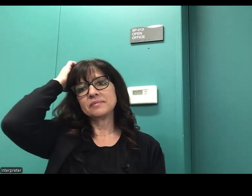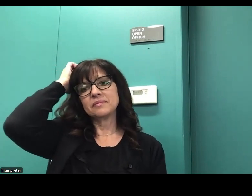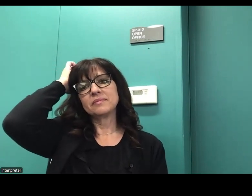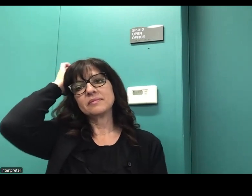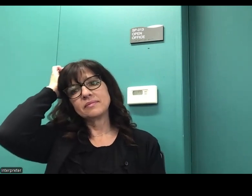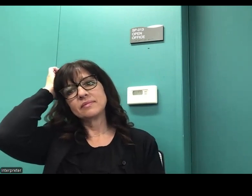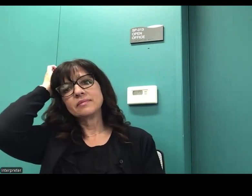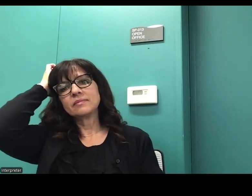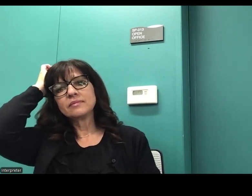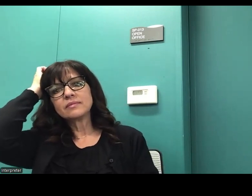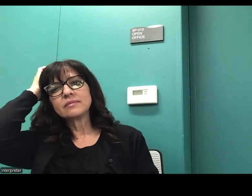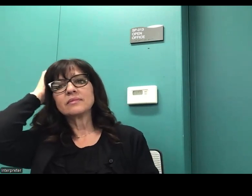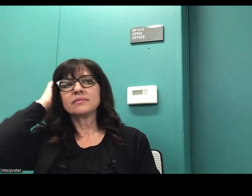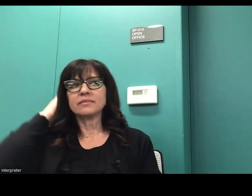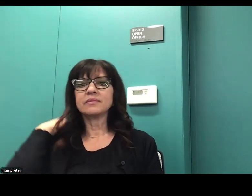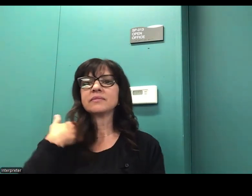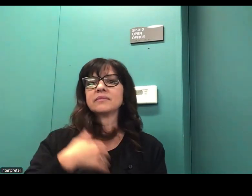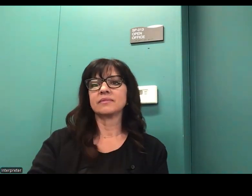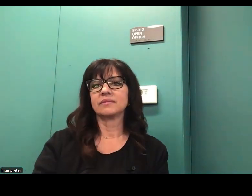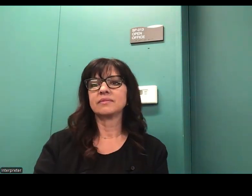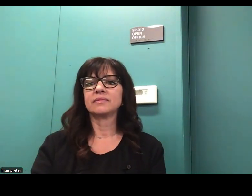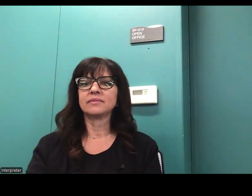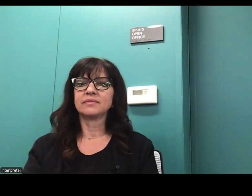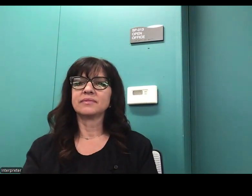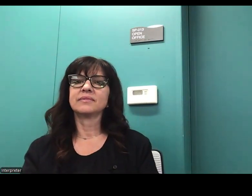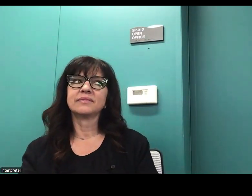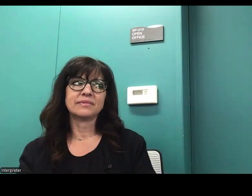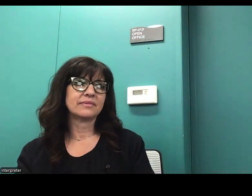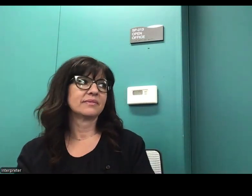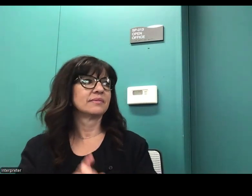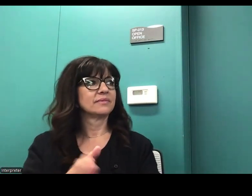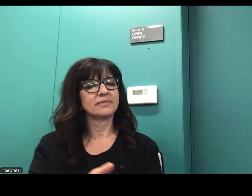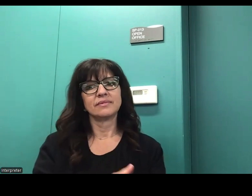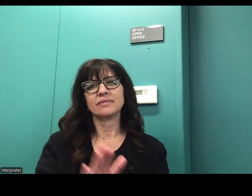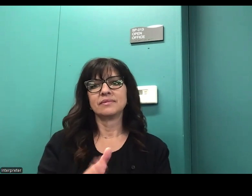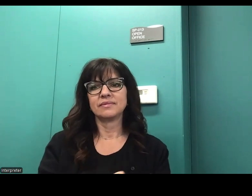You just need to sit several seats and then try to restore the peace and control your urges to scream about all the